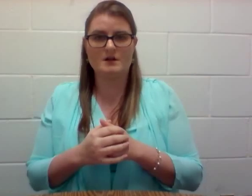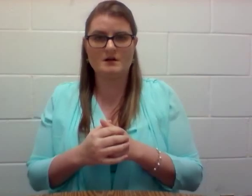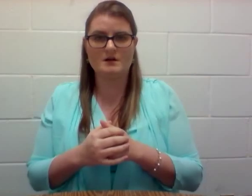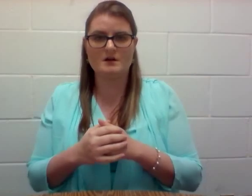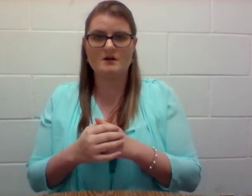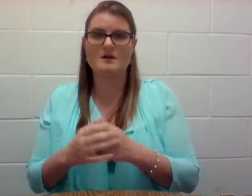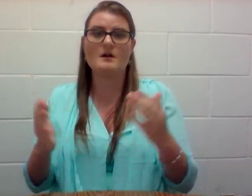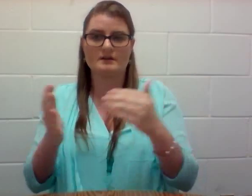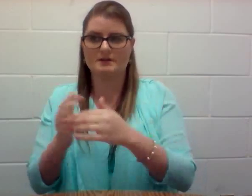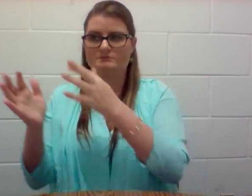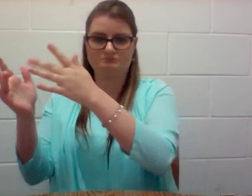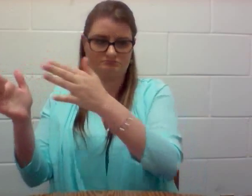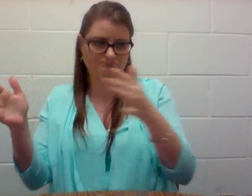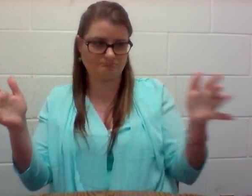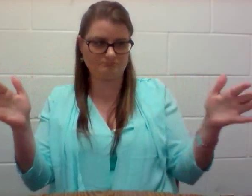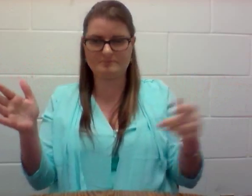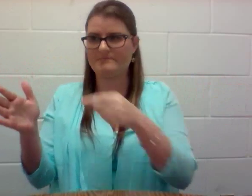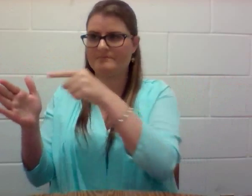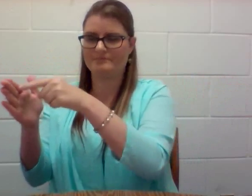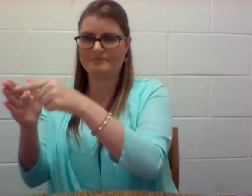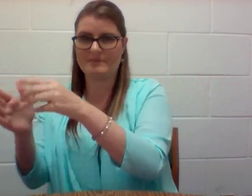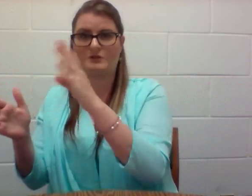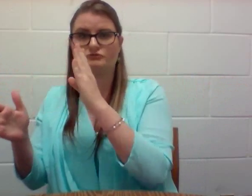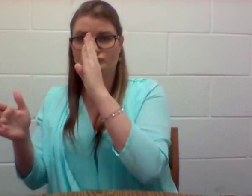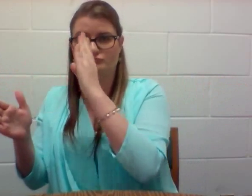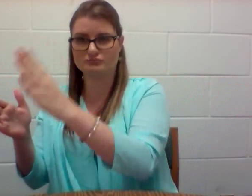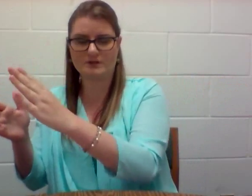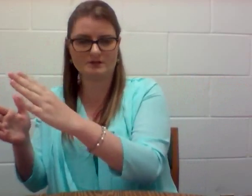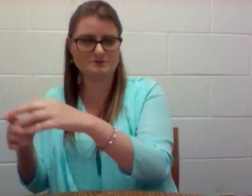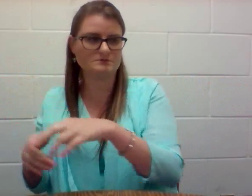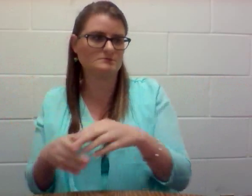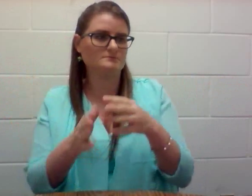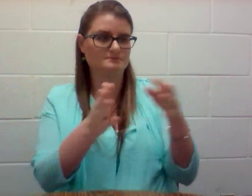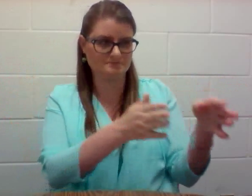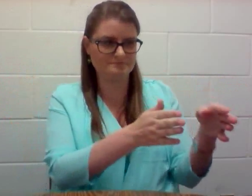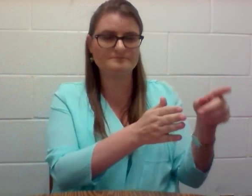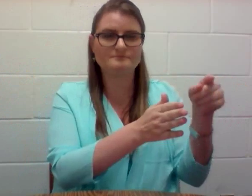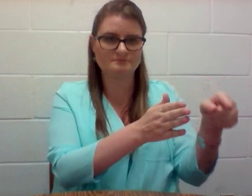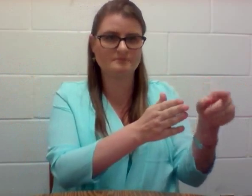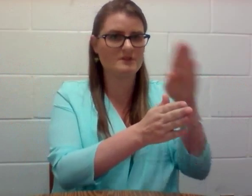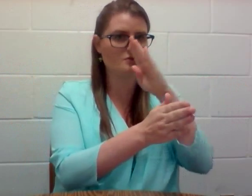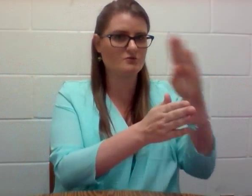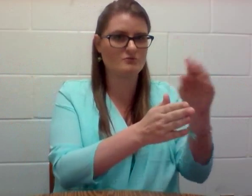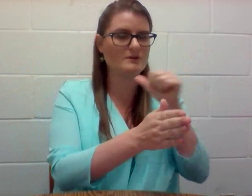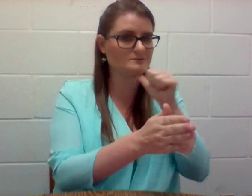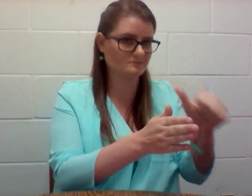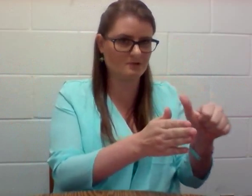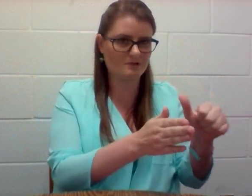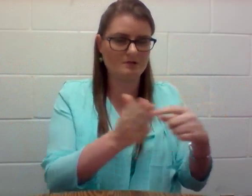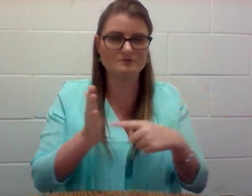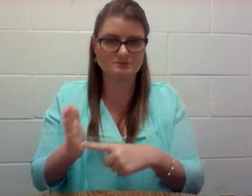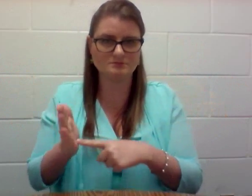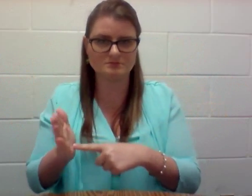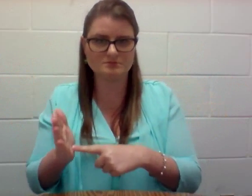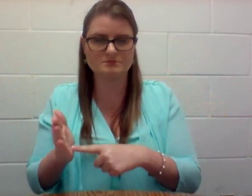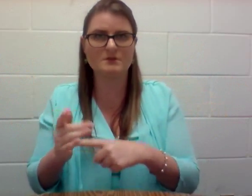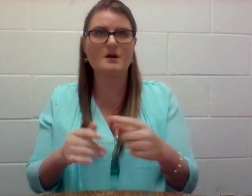epitomize directive influence over the privates in the platoon, and it would be